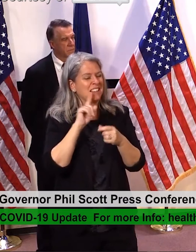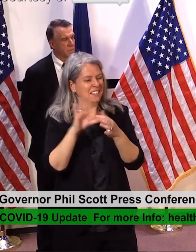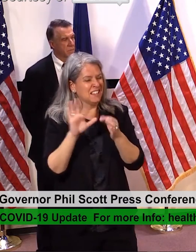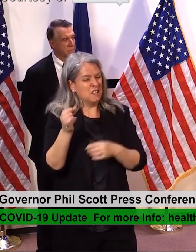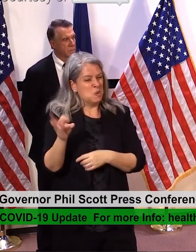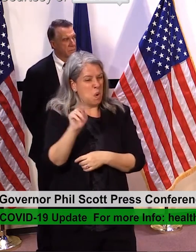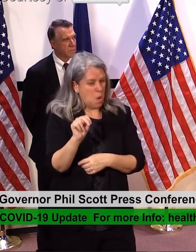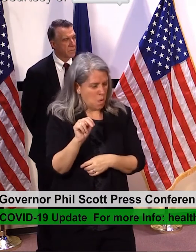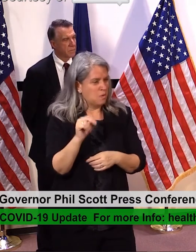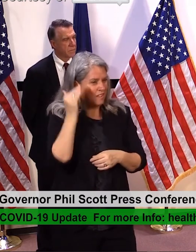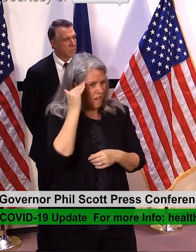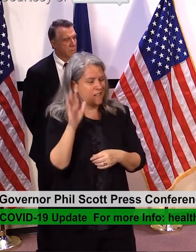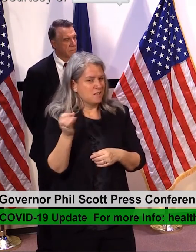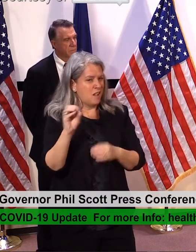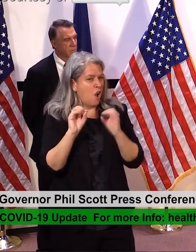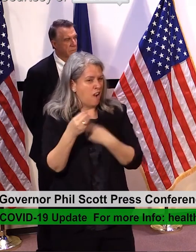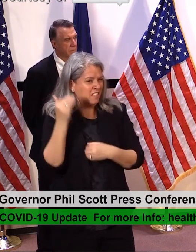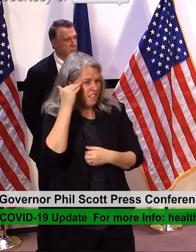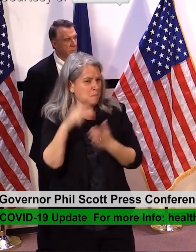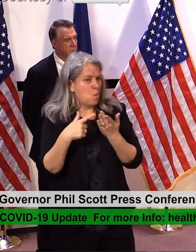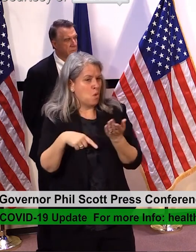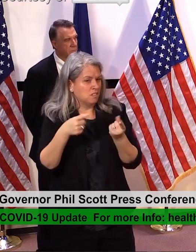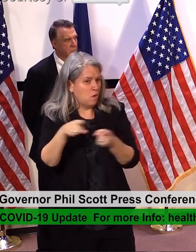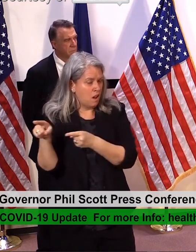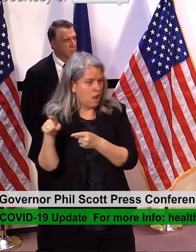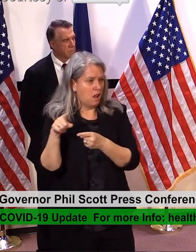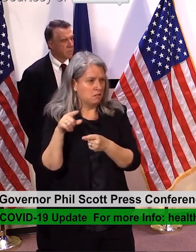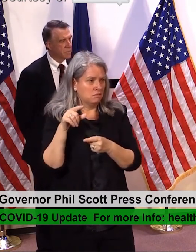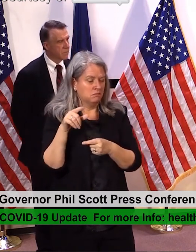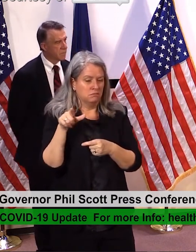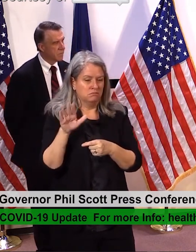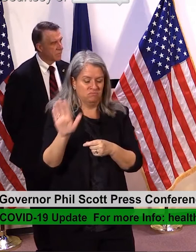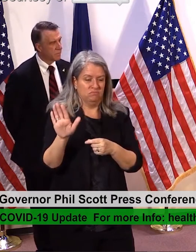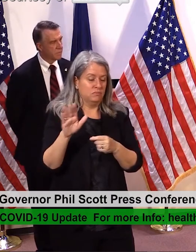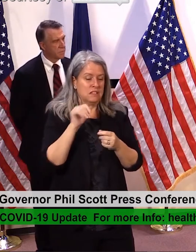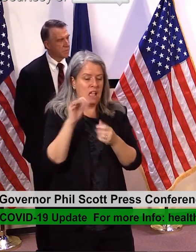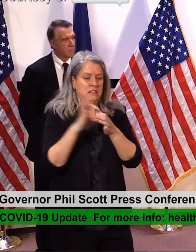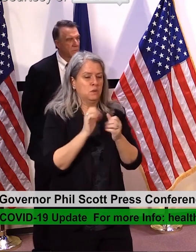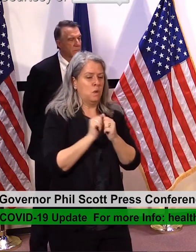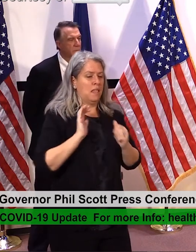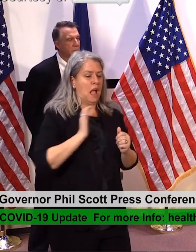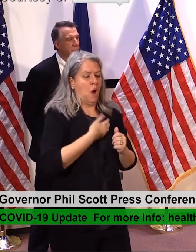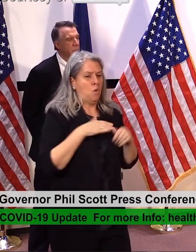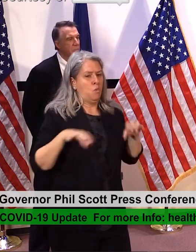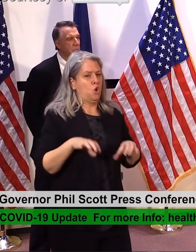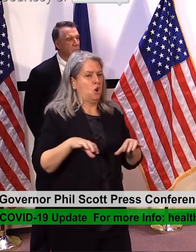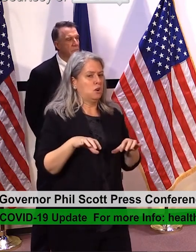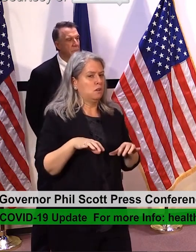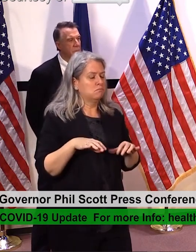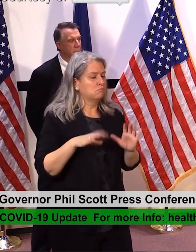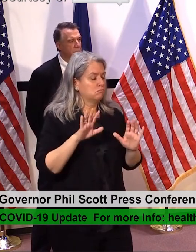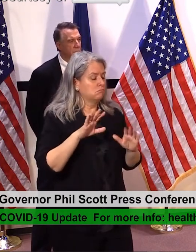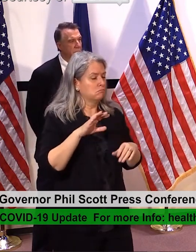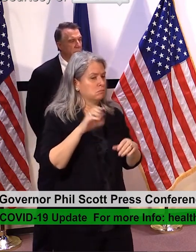knowledge and his office's knowledge of what was going on at that level. But it shouldn't be construed to